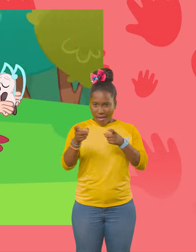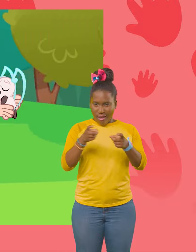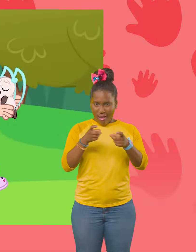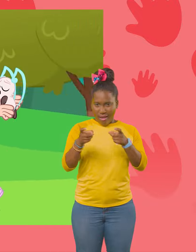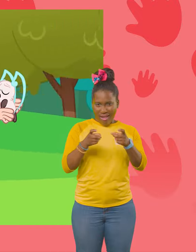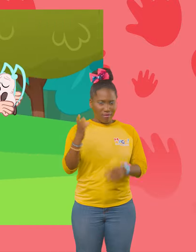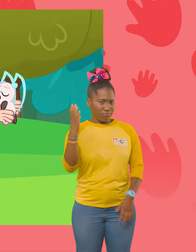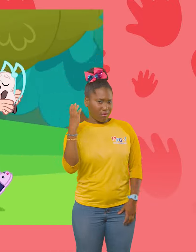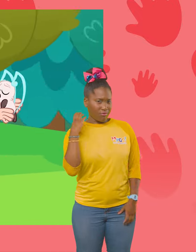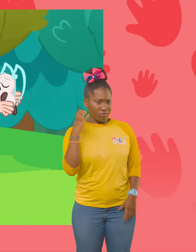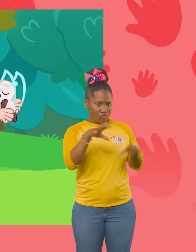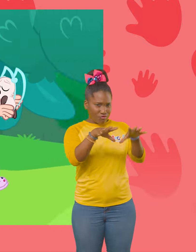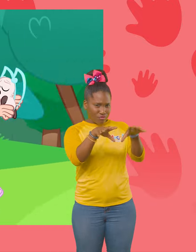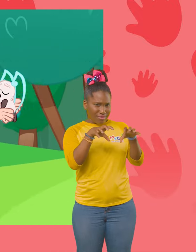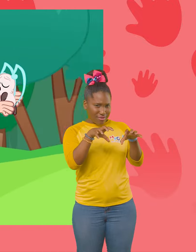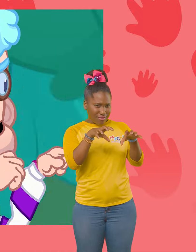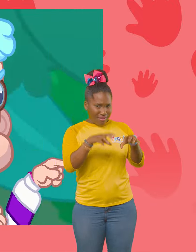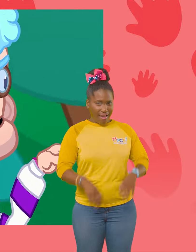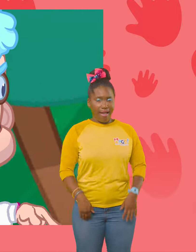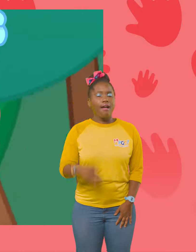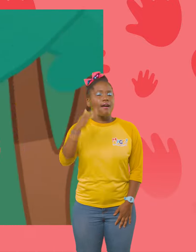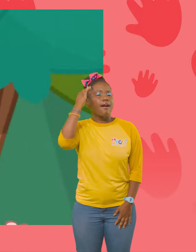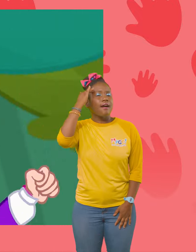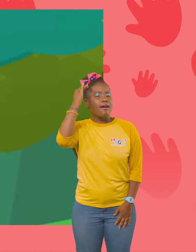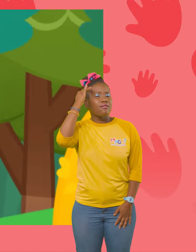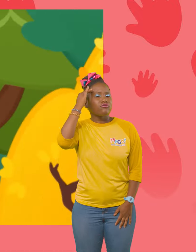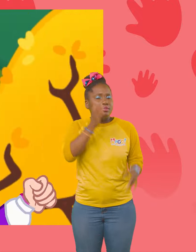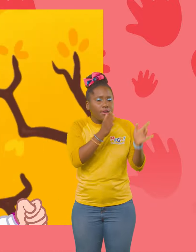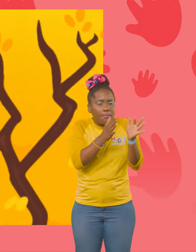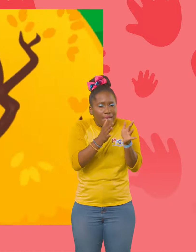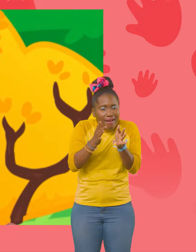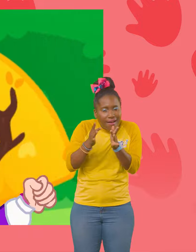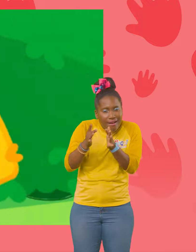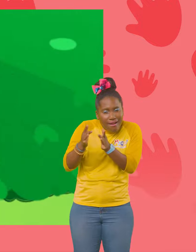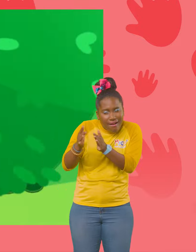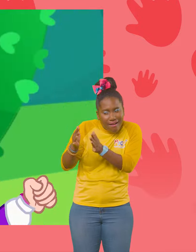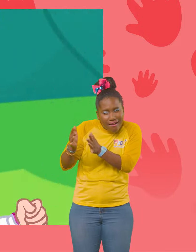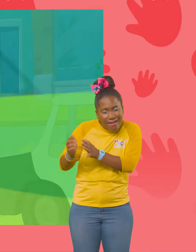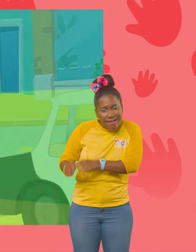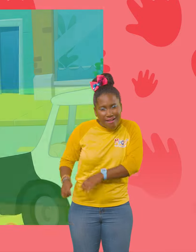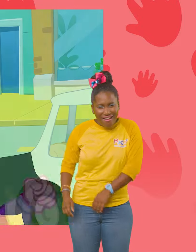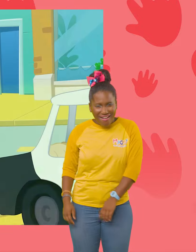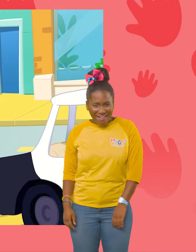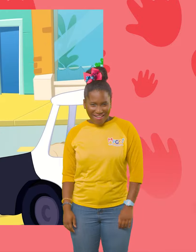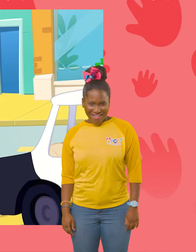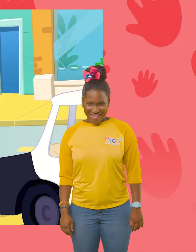we take care of Officer Freeze. I have just the plan.